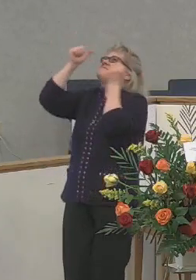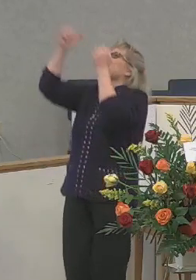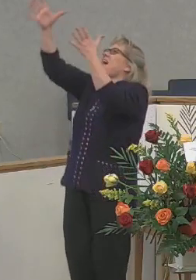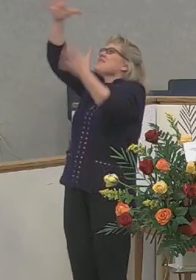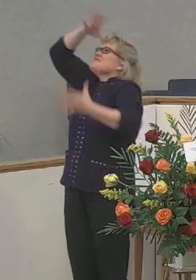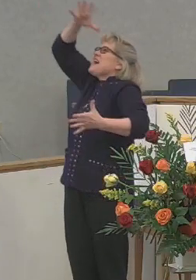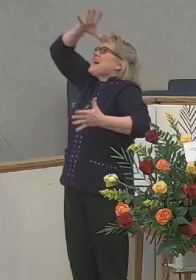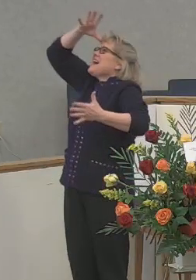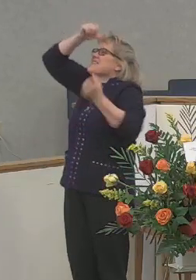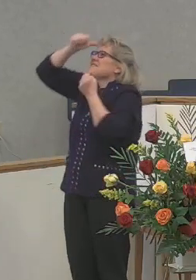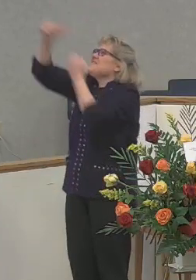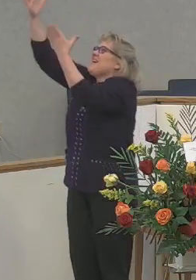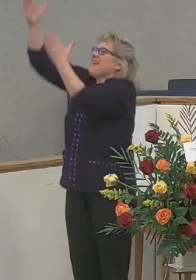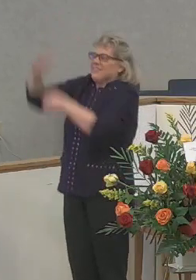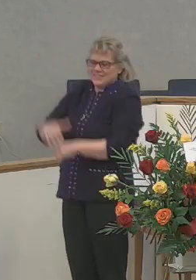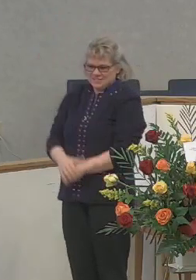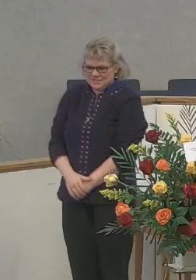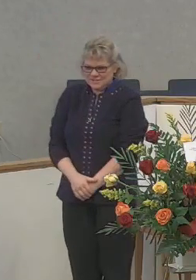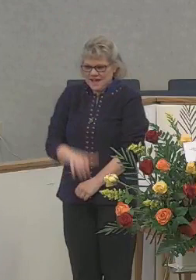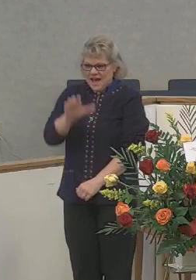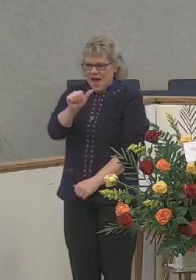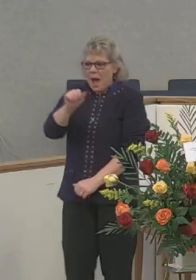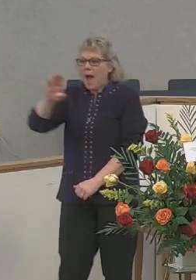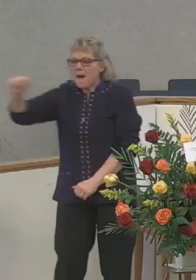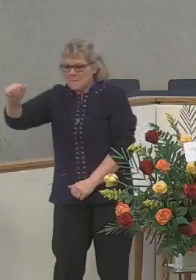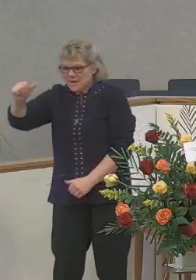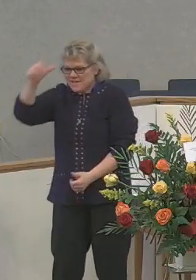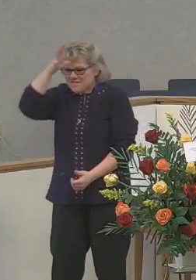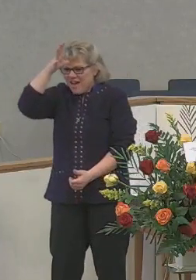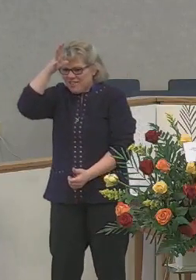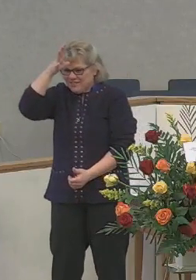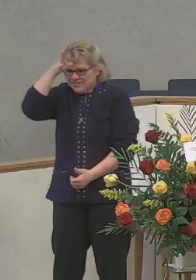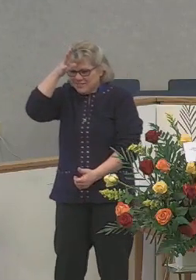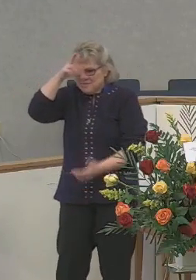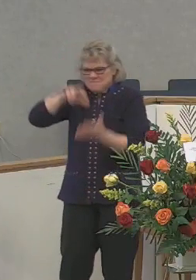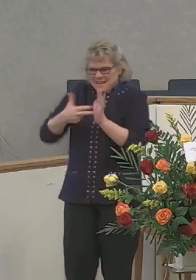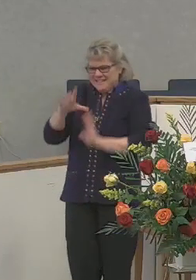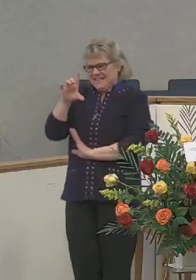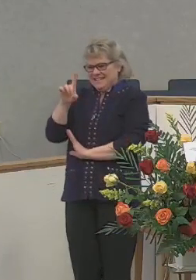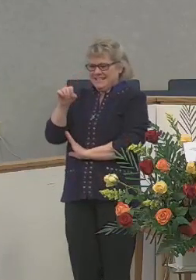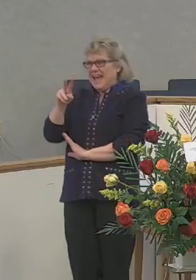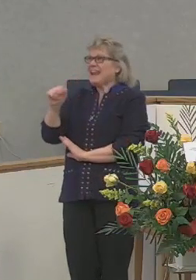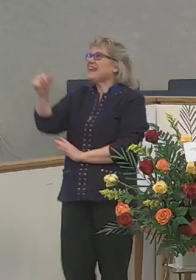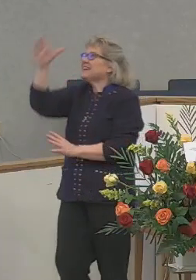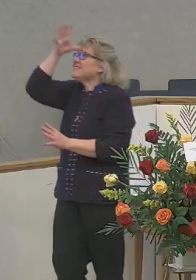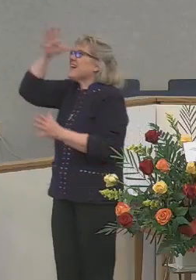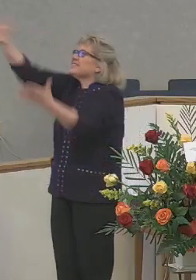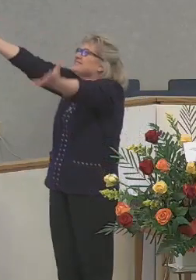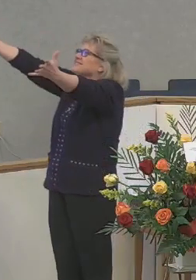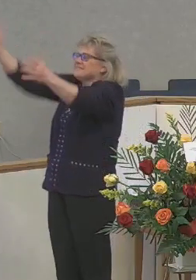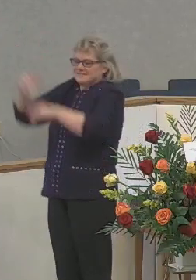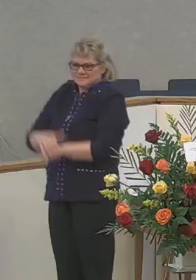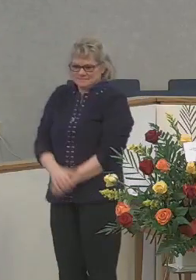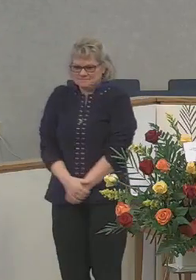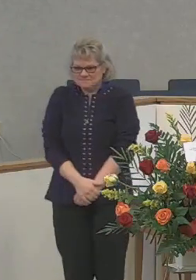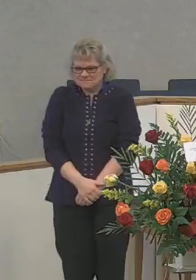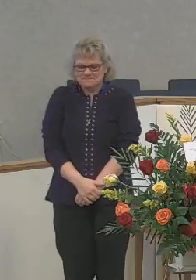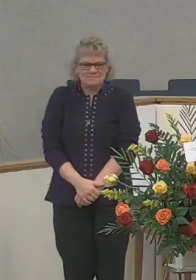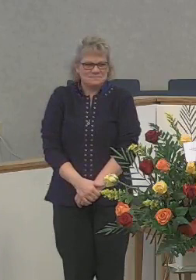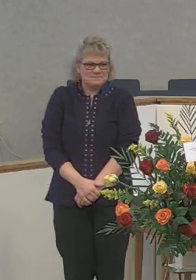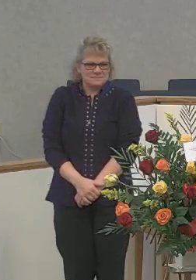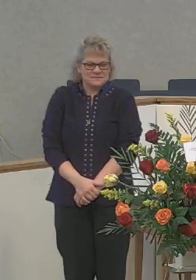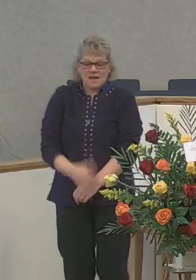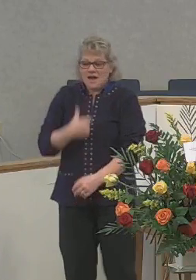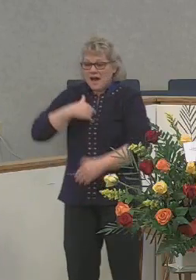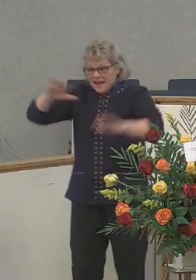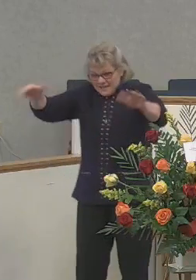Papa." That was his response when he got into heaven. I